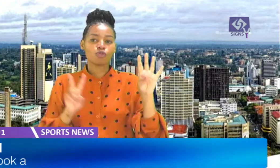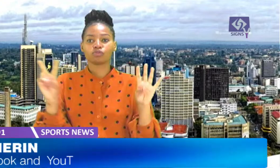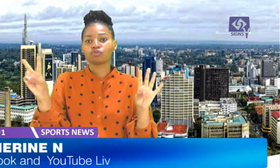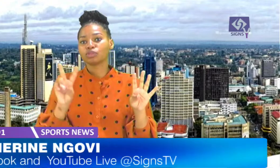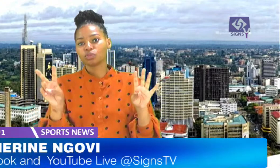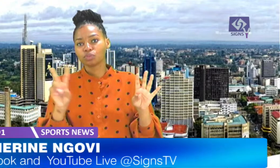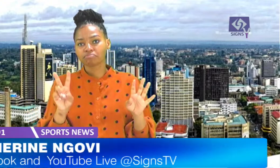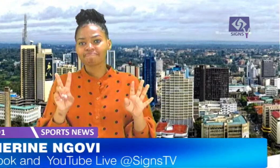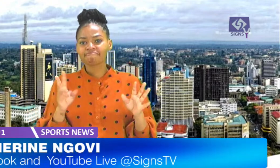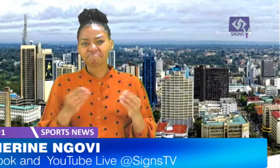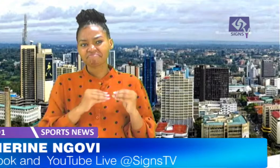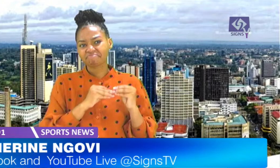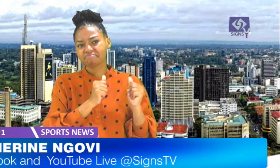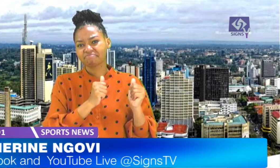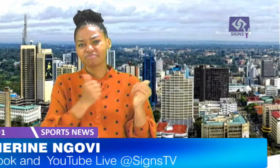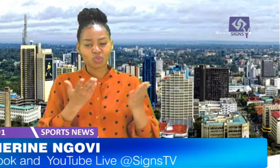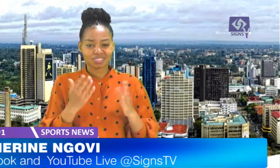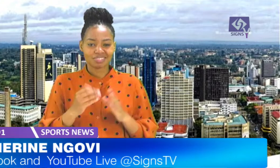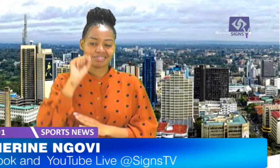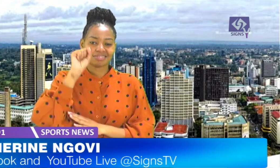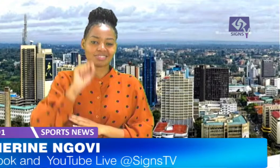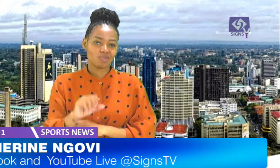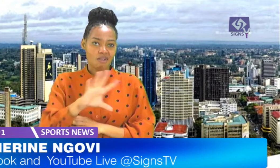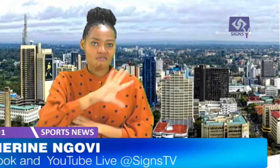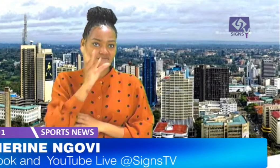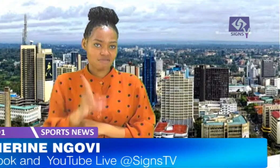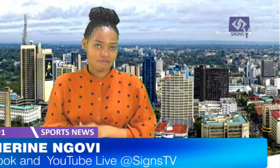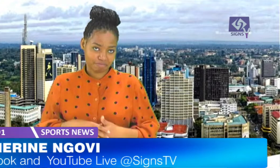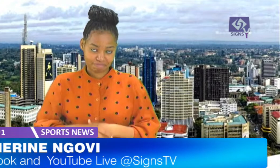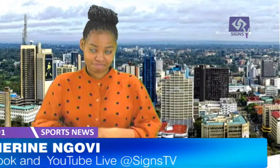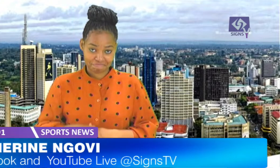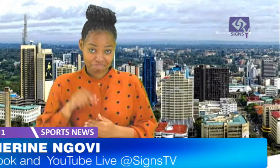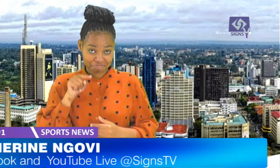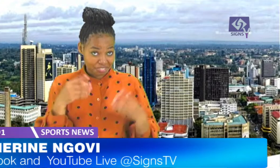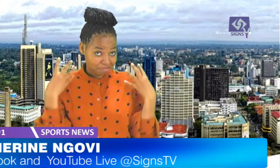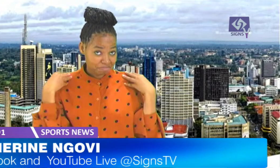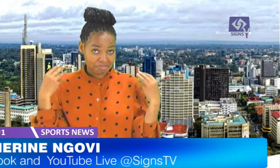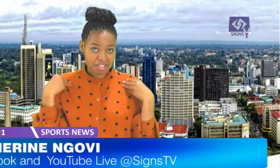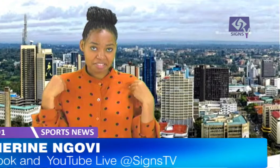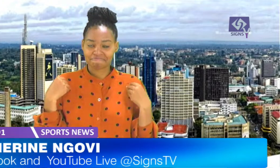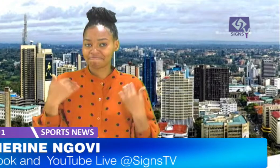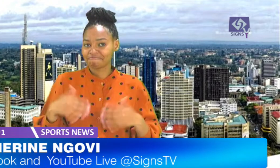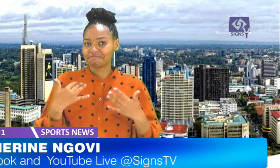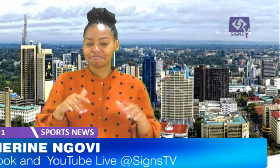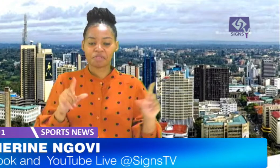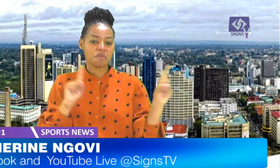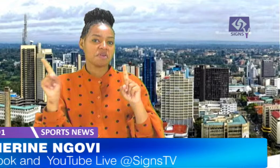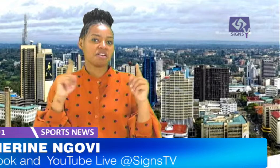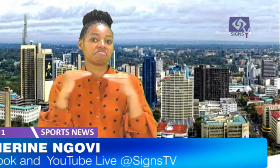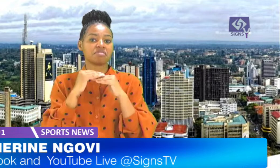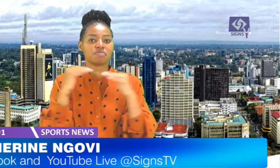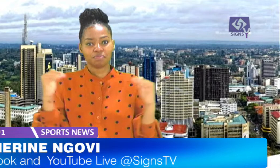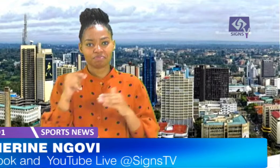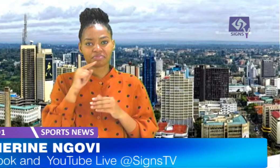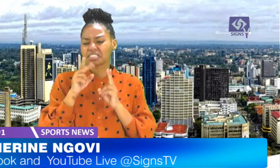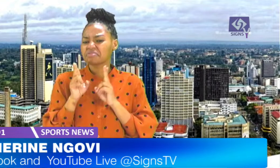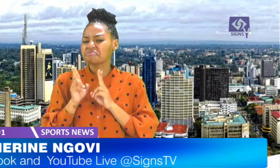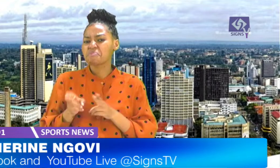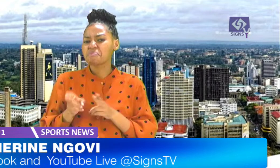the 2023 African Cup of Nations with a 4-2 shootout win over South